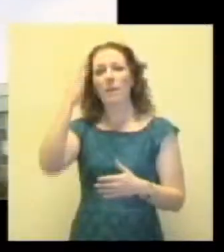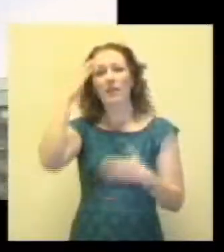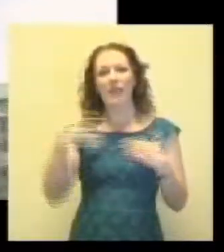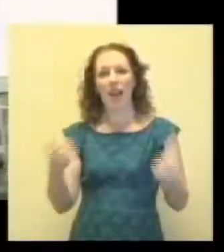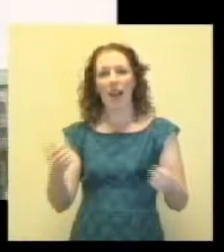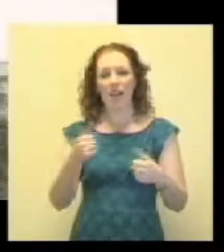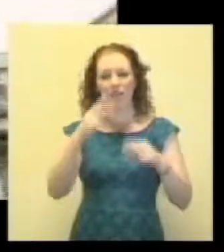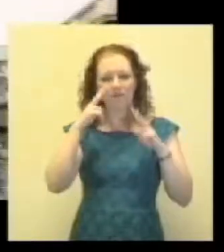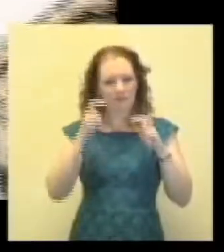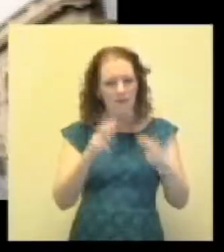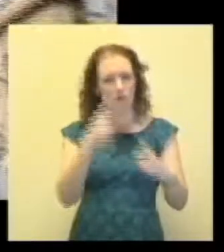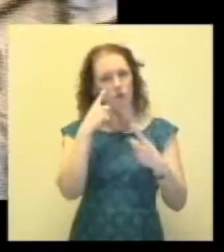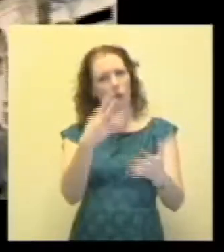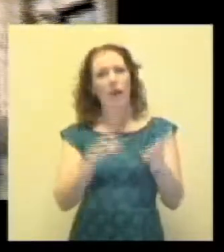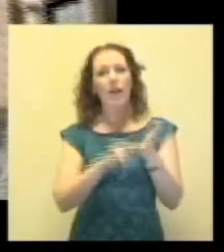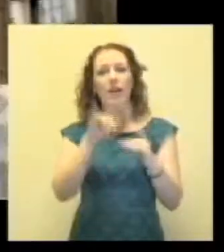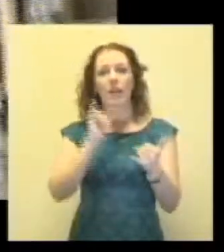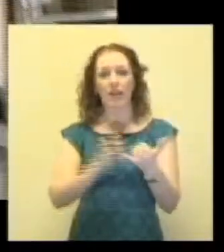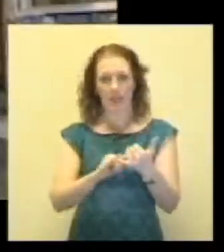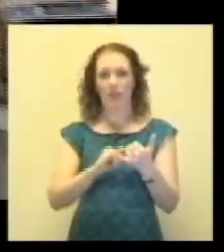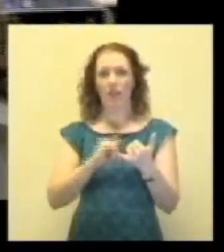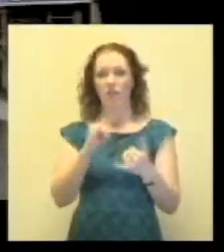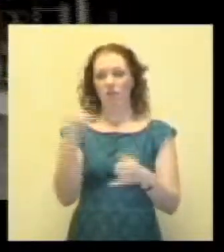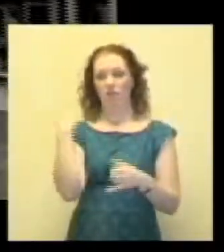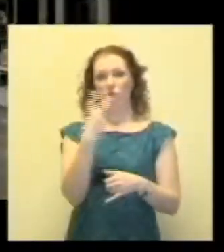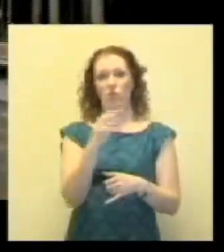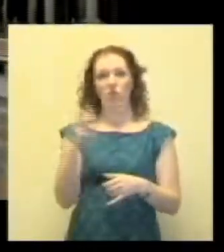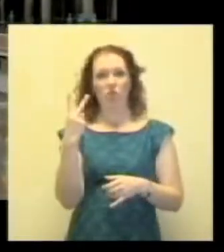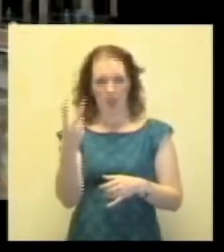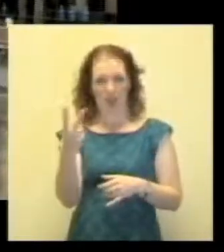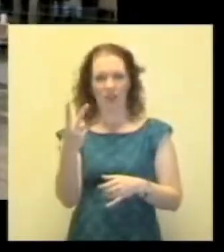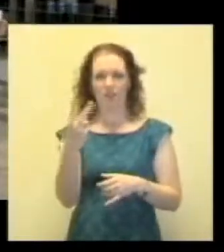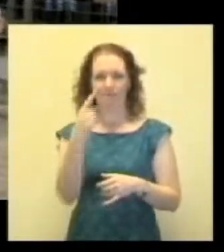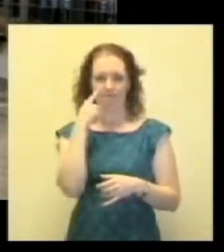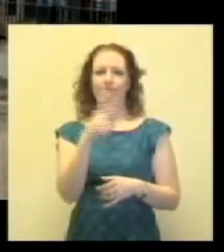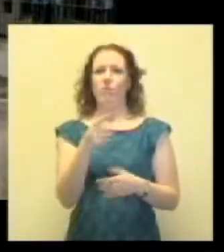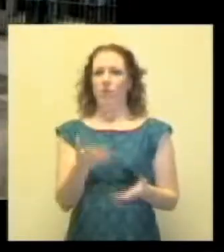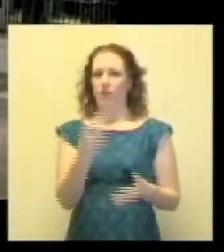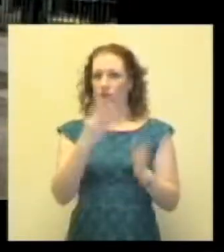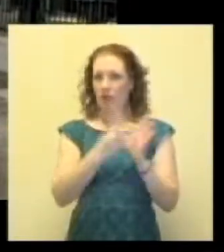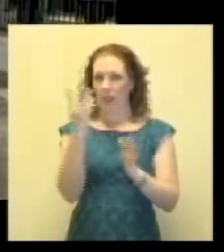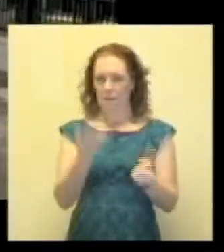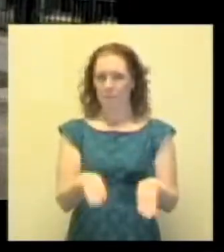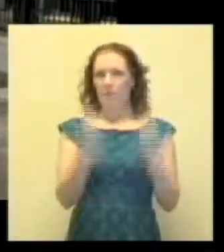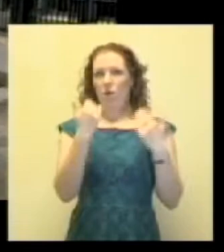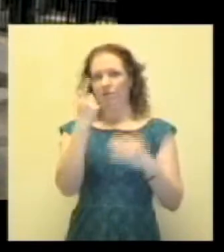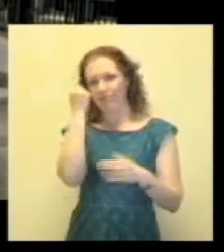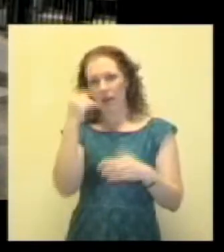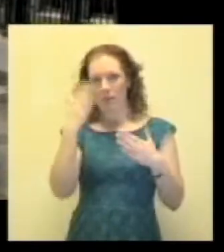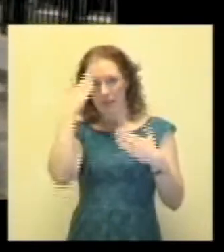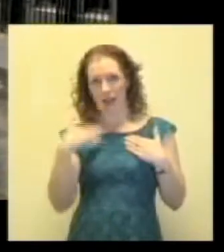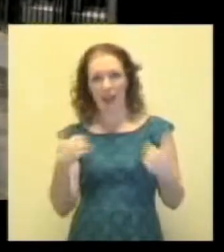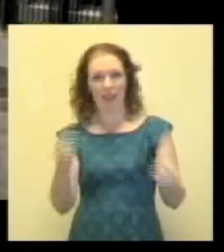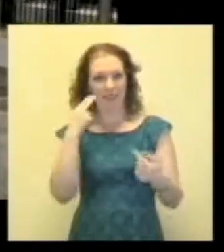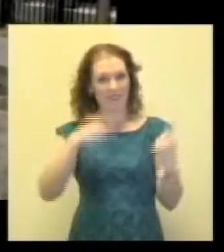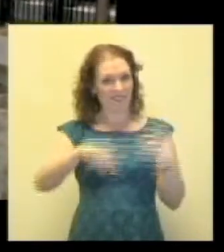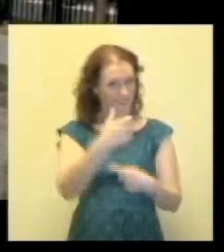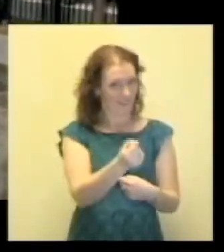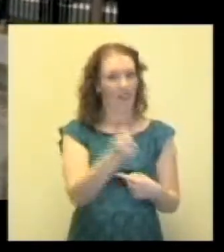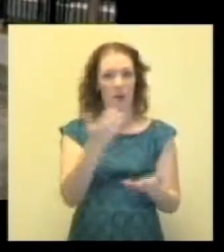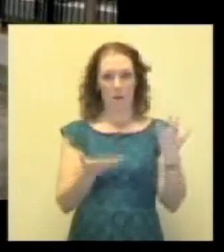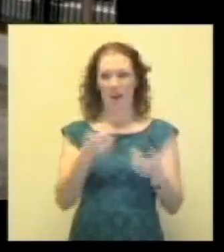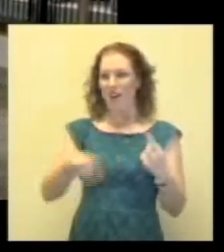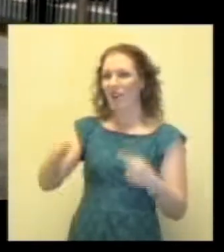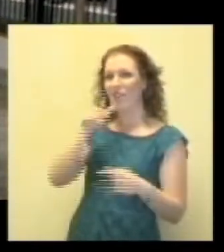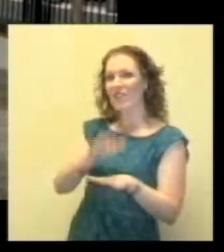mental health report carried out by NHS in 2002 showed that deaf young people were 4 times more likely to